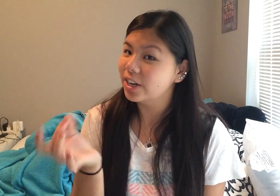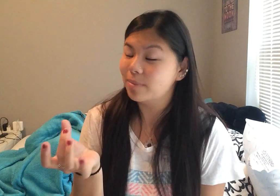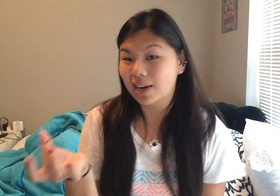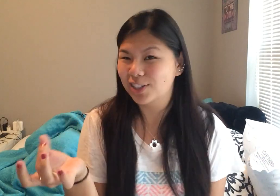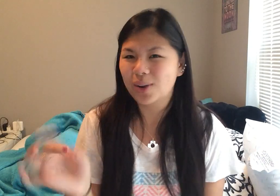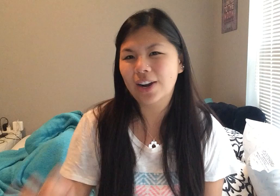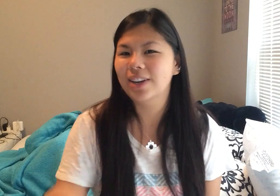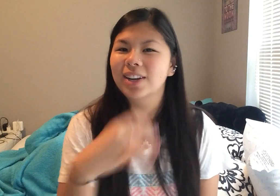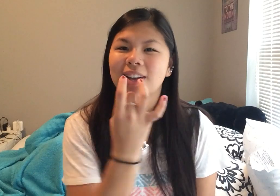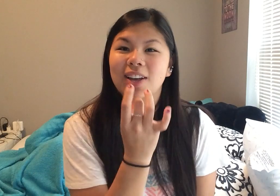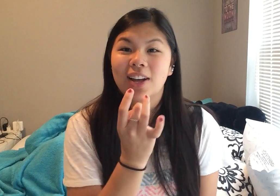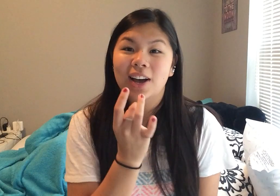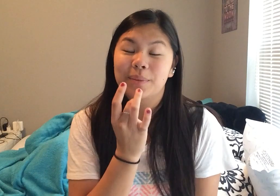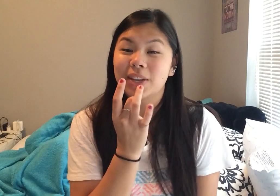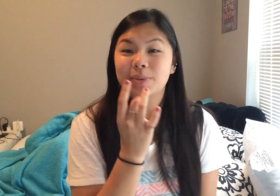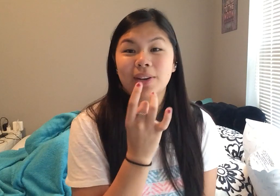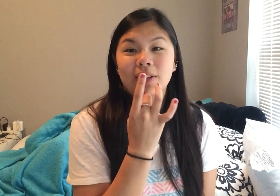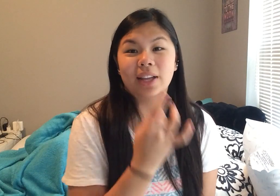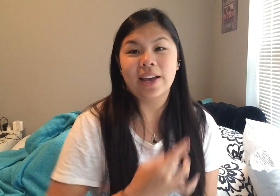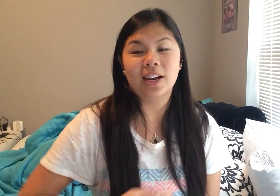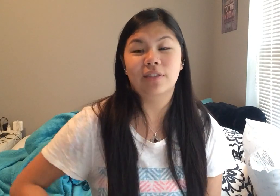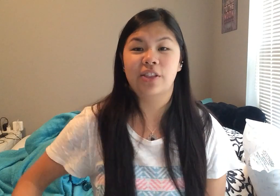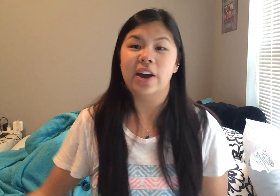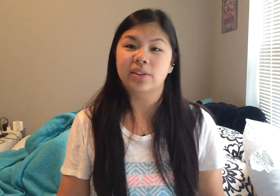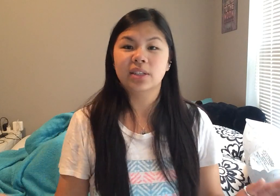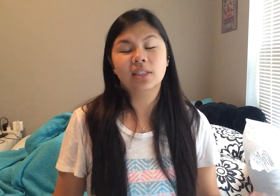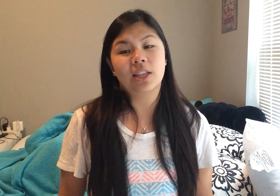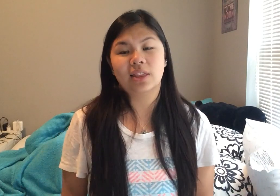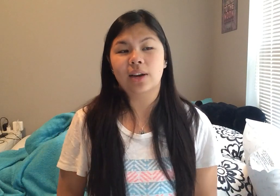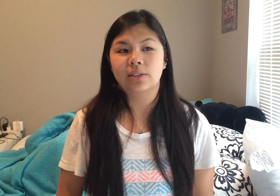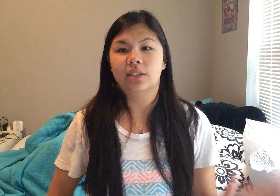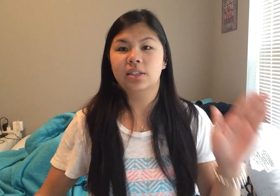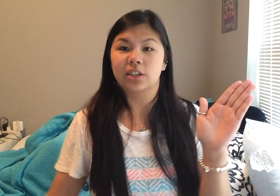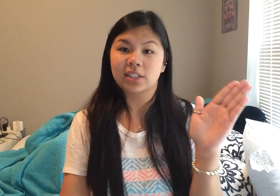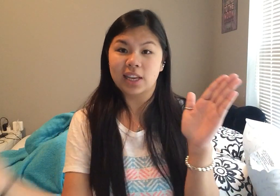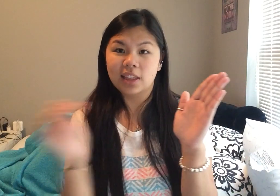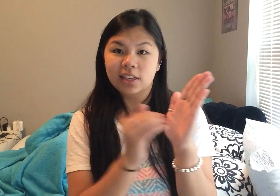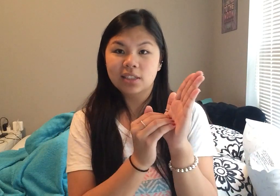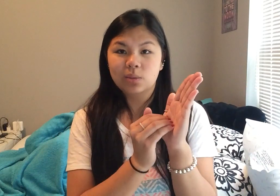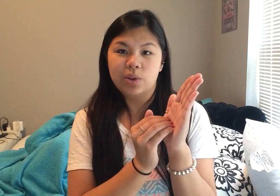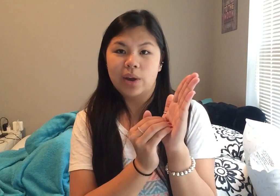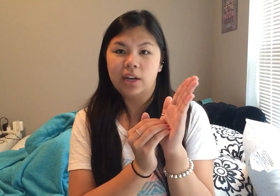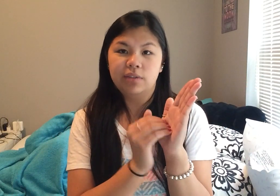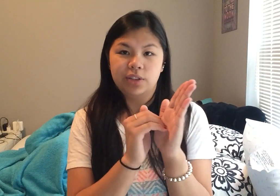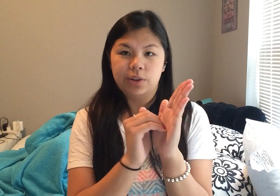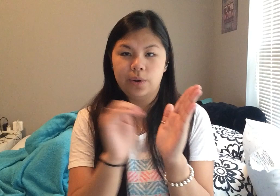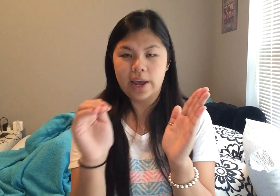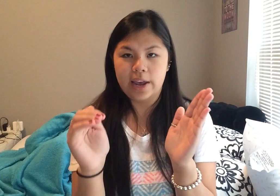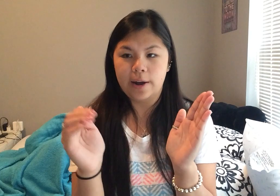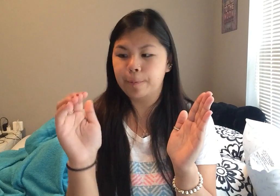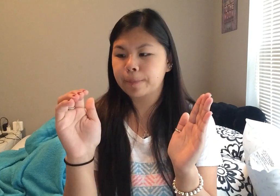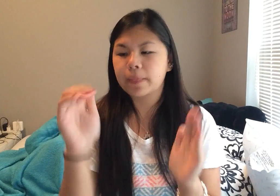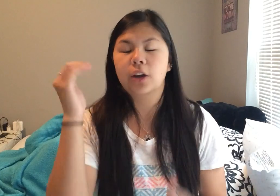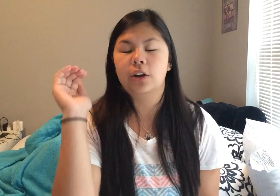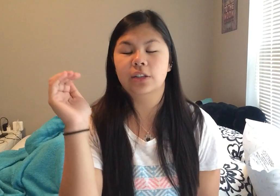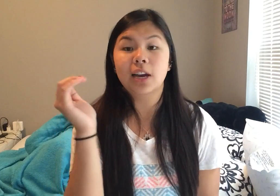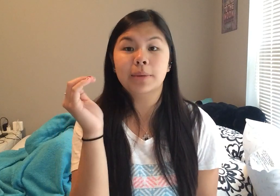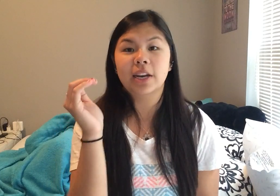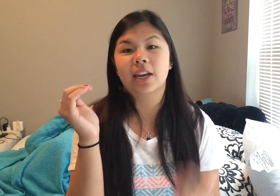chin, but not too hard. Kiss me under the light of 1,000, and 1,000 just looks like this, where you kind of do a curled dominant hand